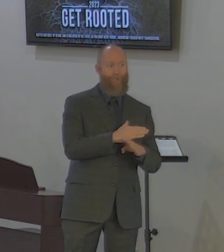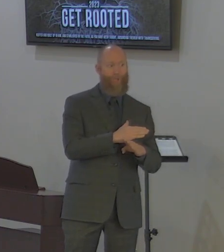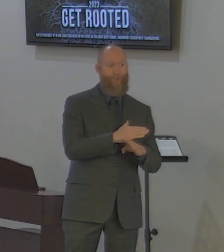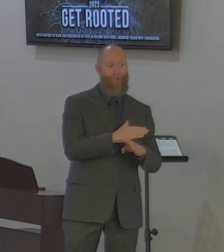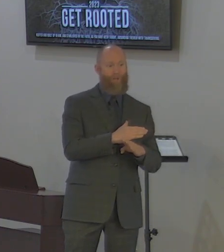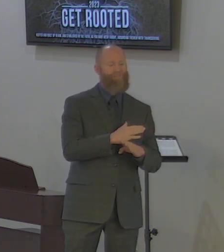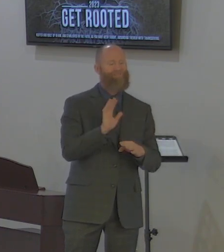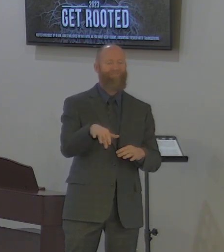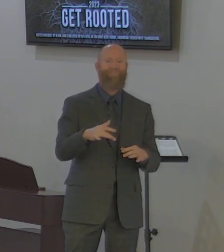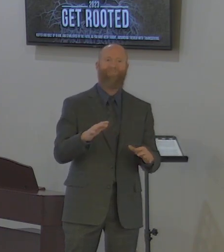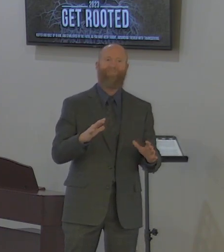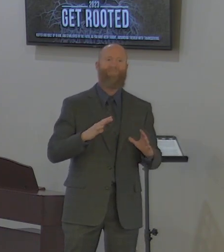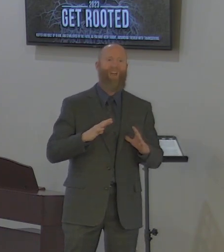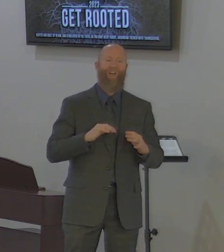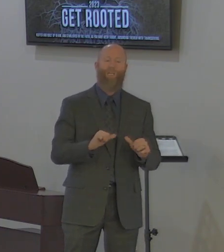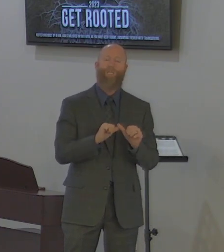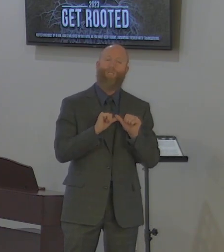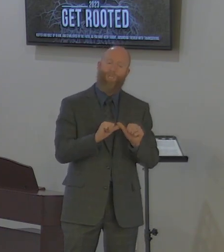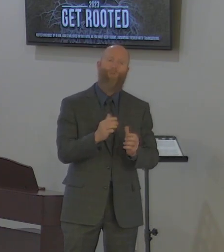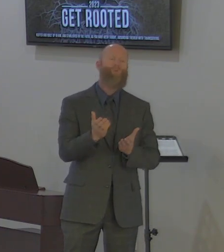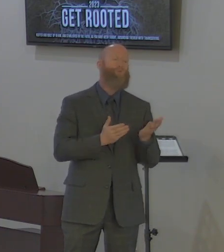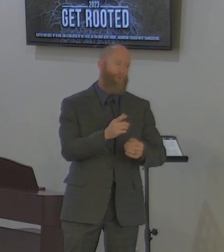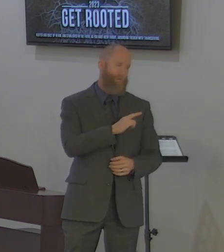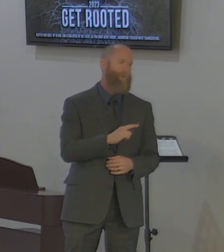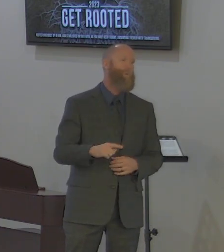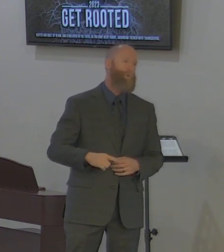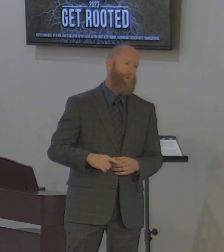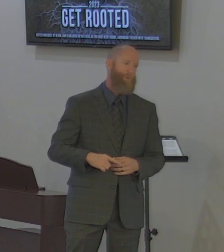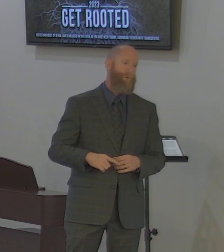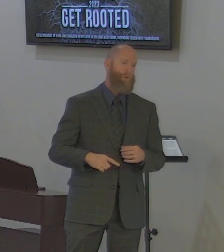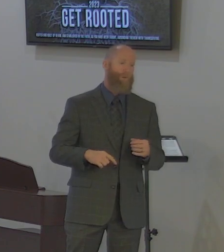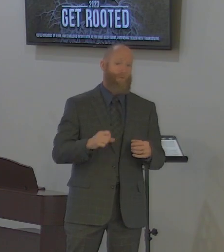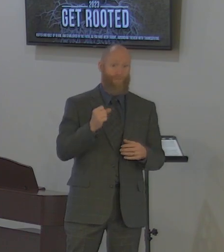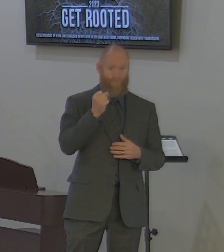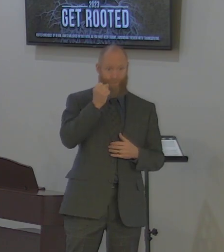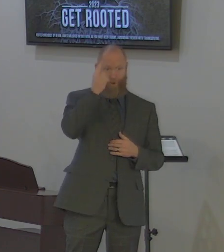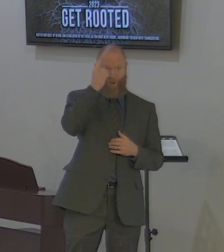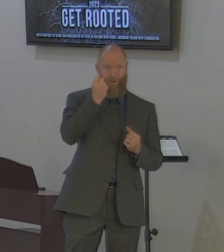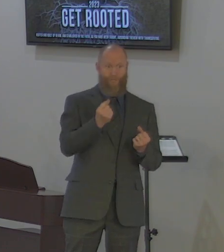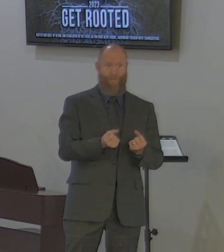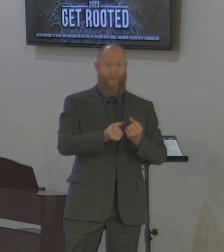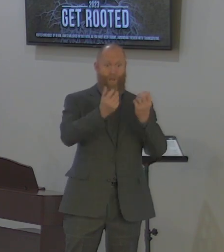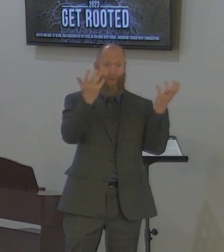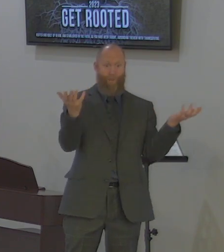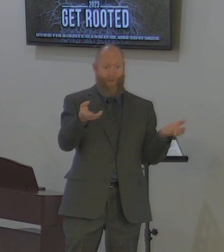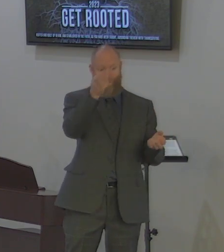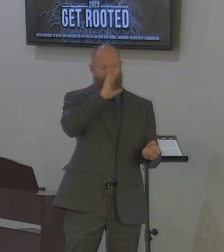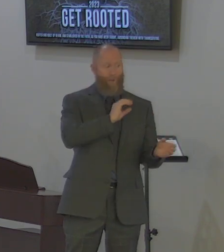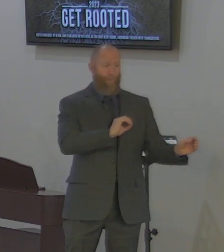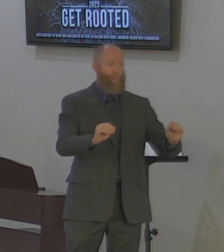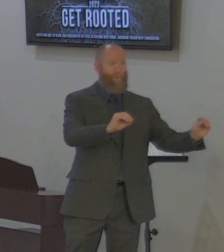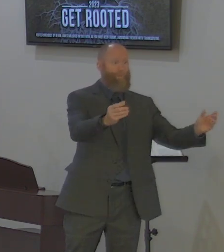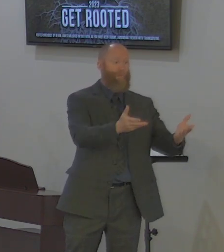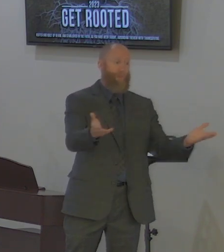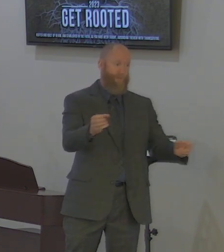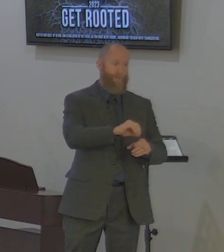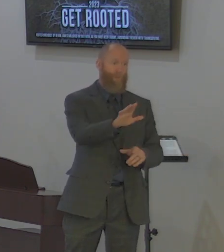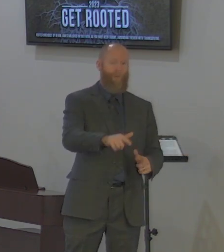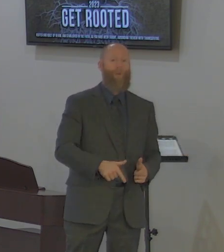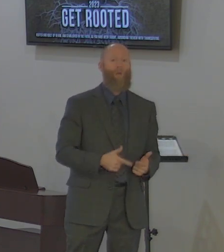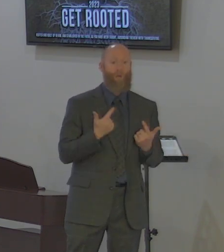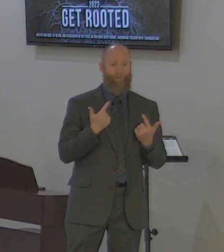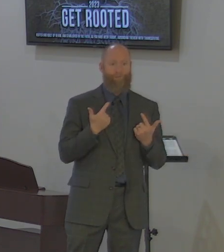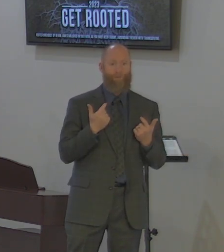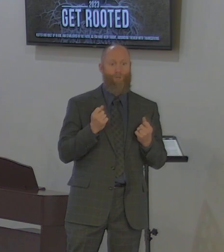discouraged. You'd be surprised how many mountains have been moved that we don't ever know about. You'd be surprised how